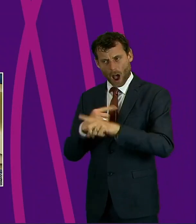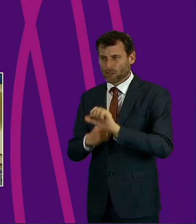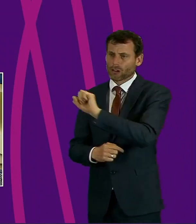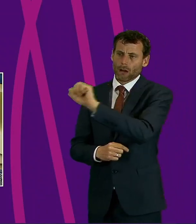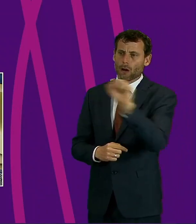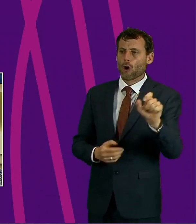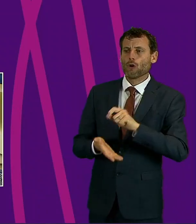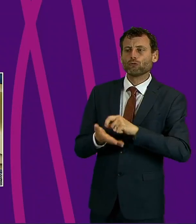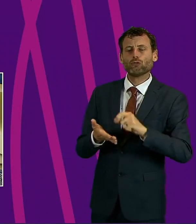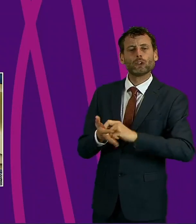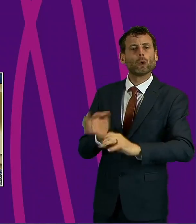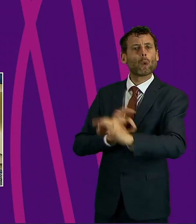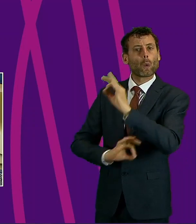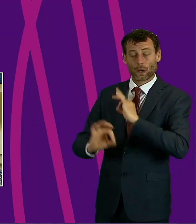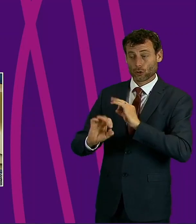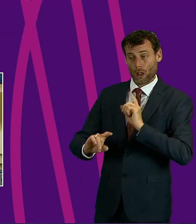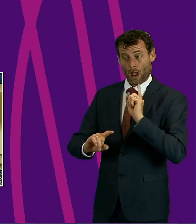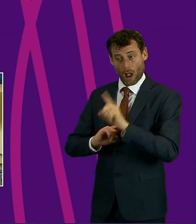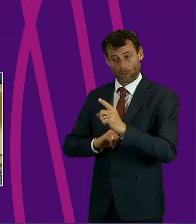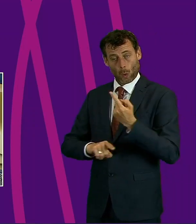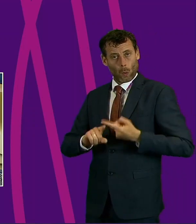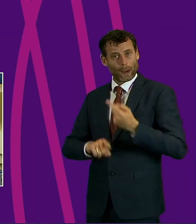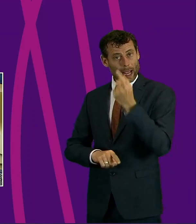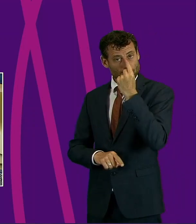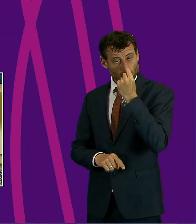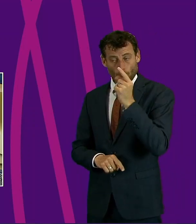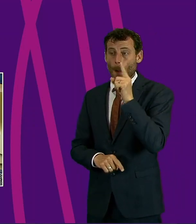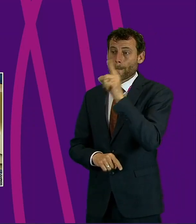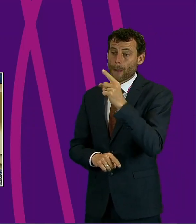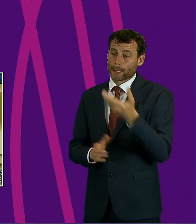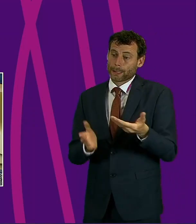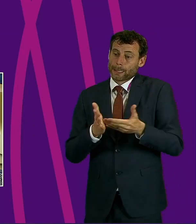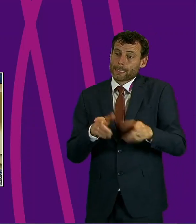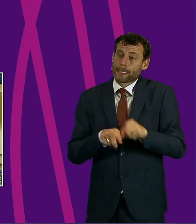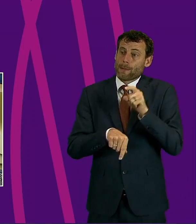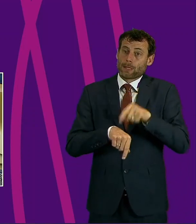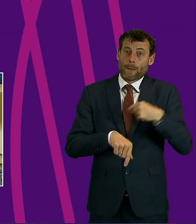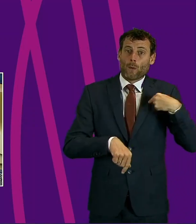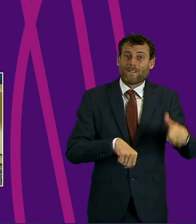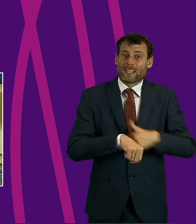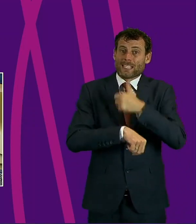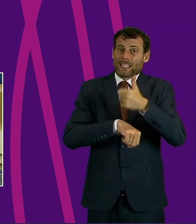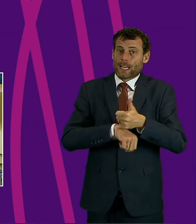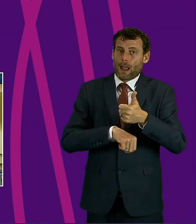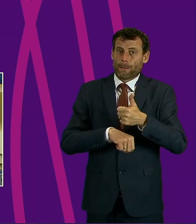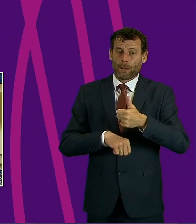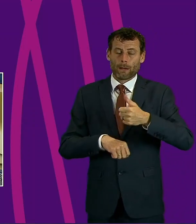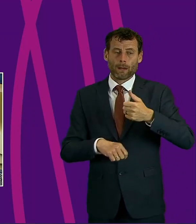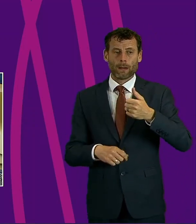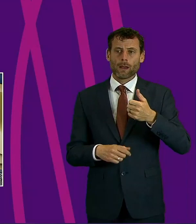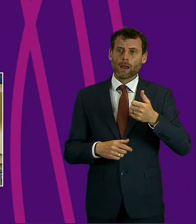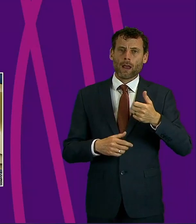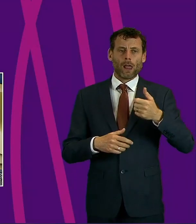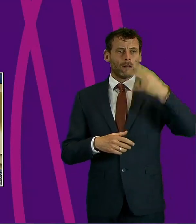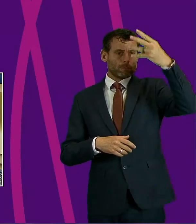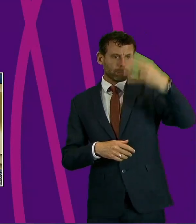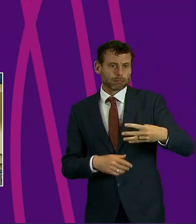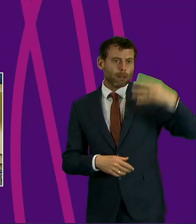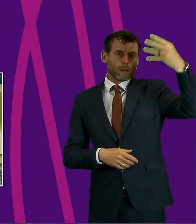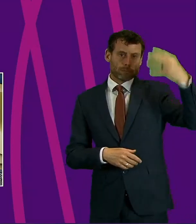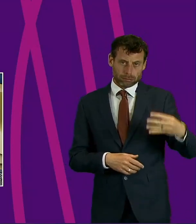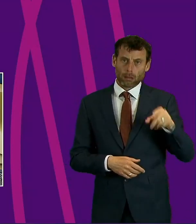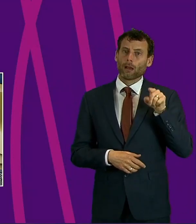as possible, we have made available a range of other ways to obtain information from the Government, and I would encourage members to use that.